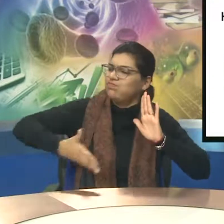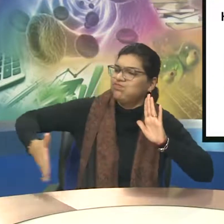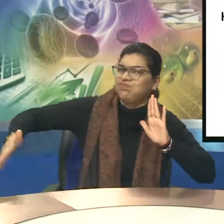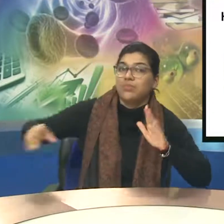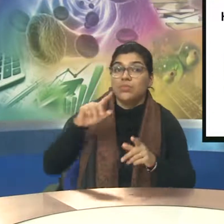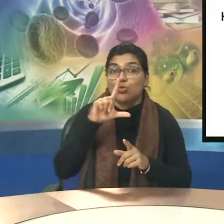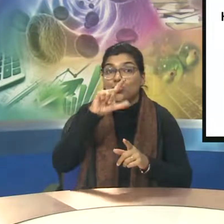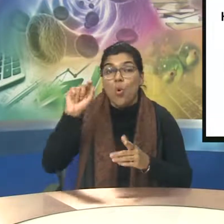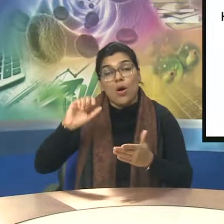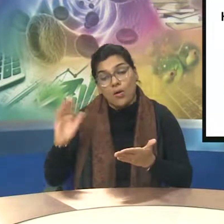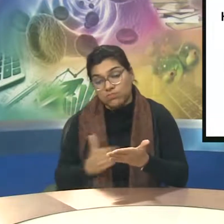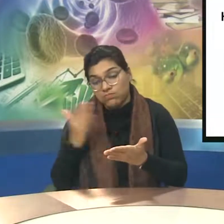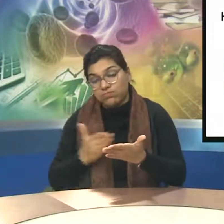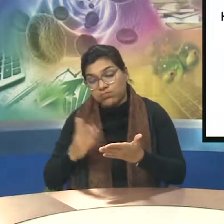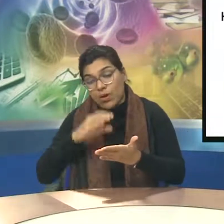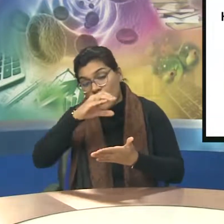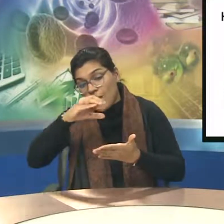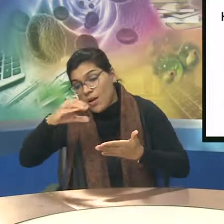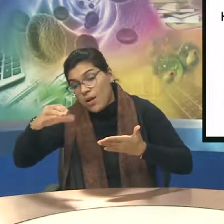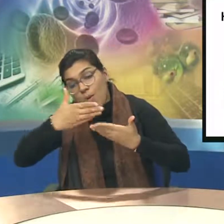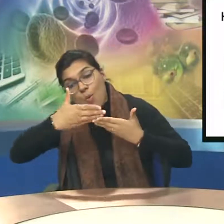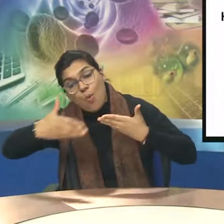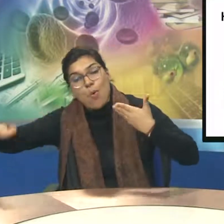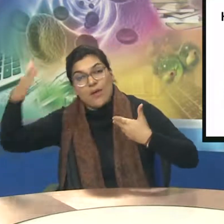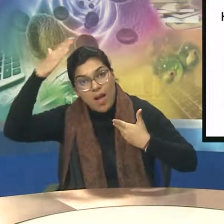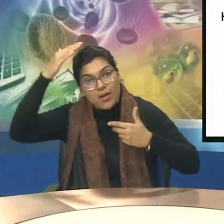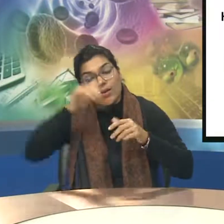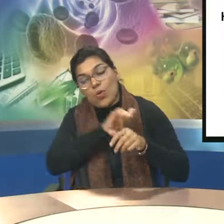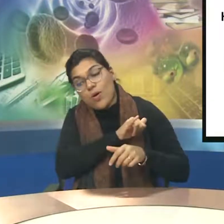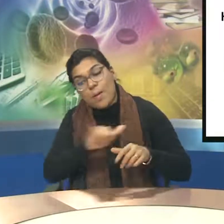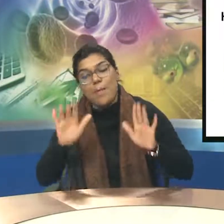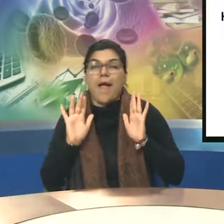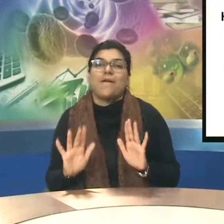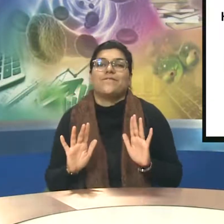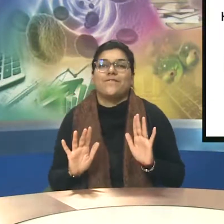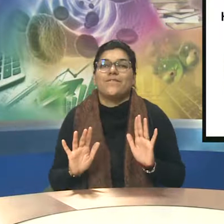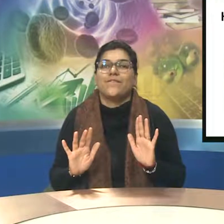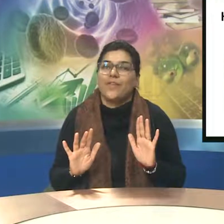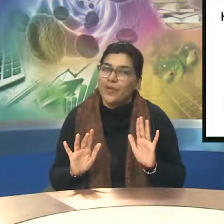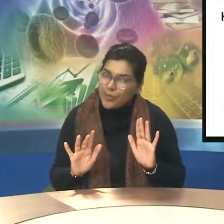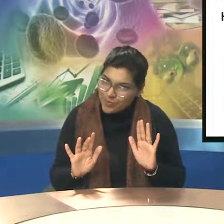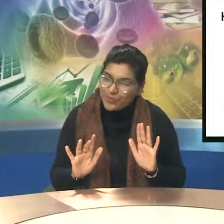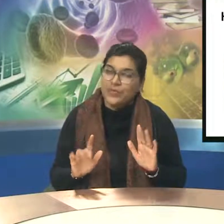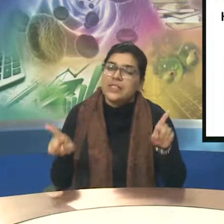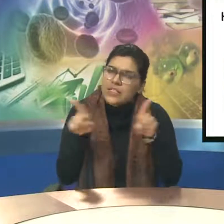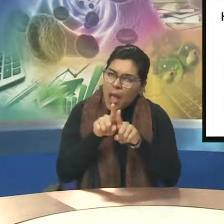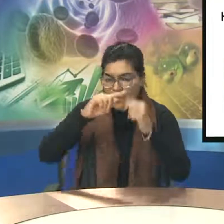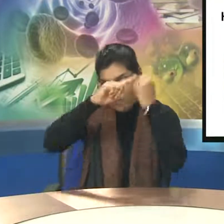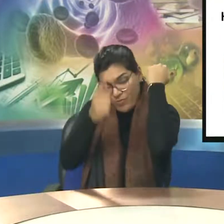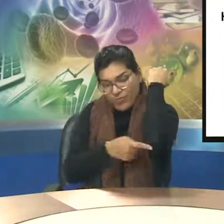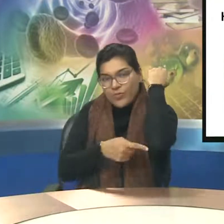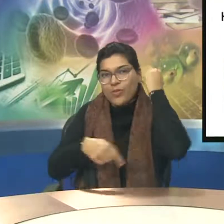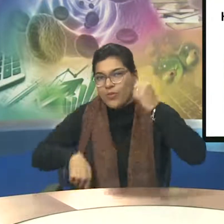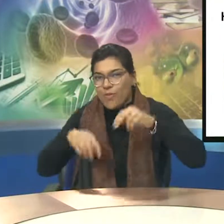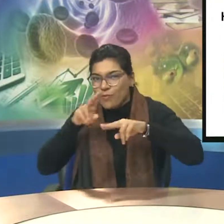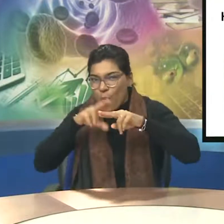We can fix it for the one time and automatically get the printed material for so many.